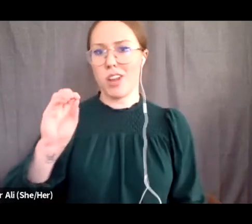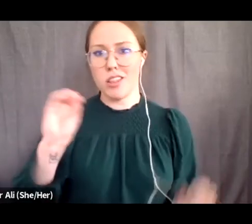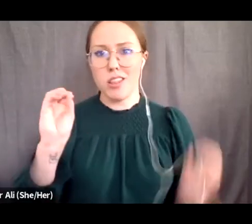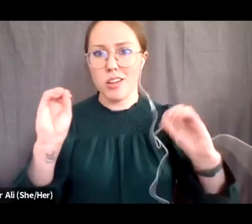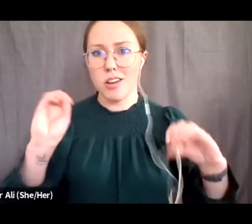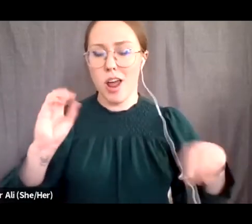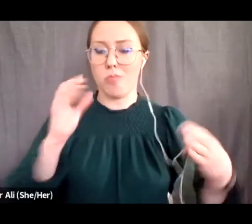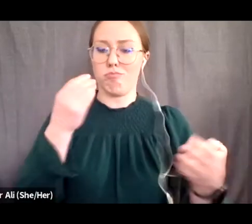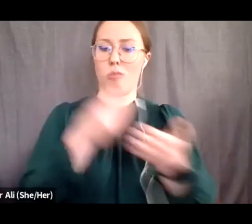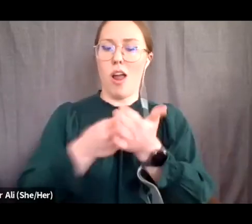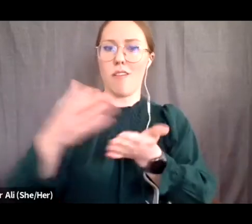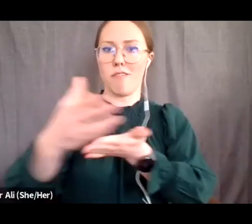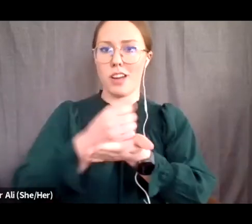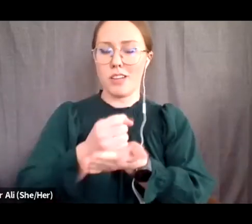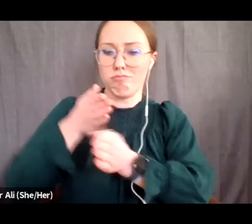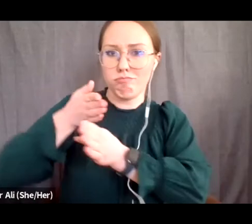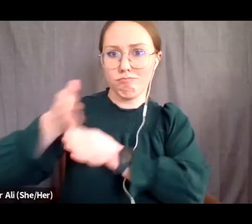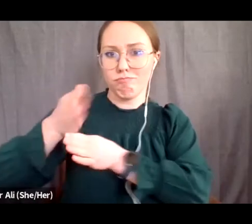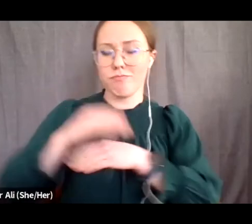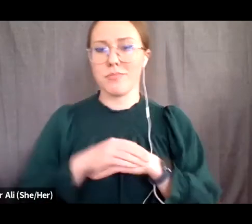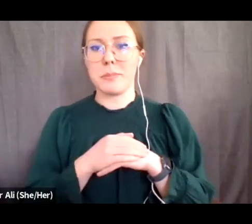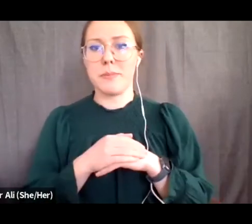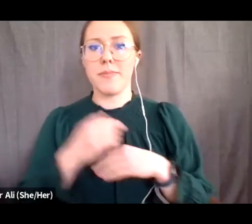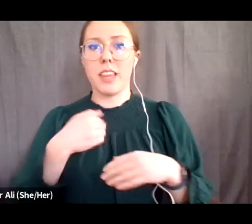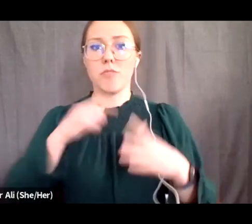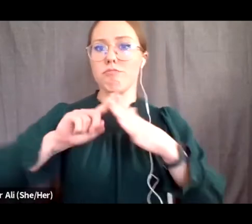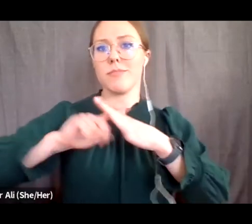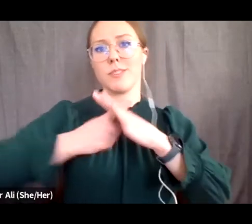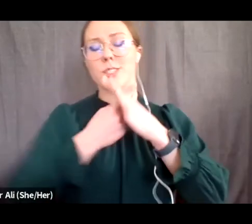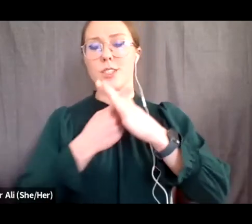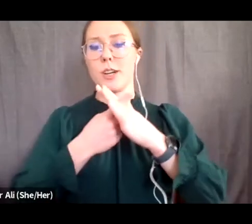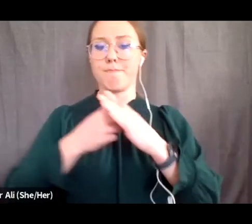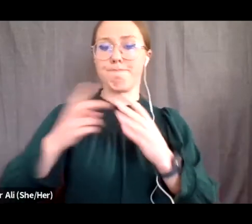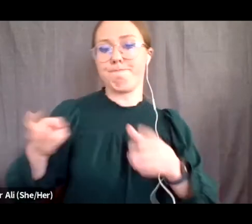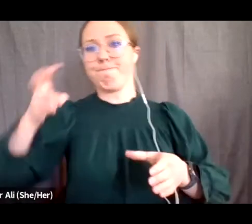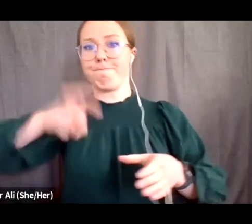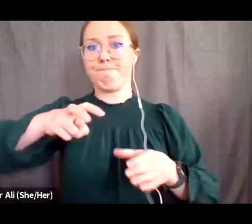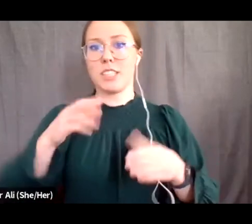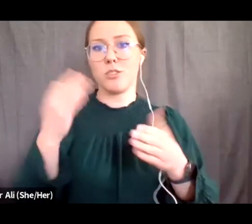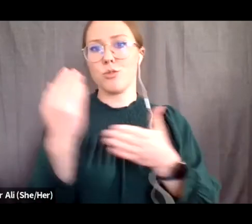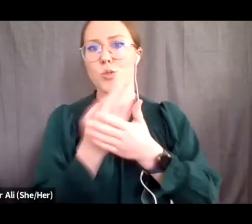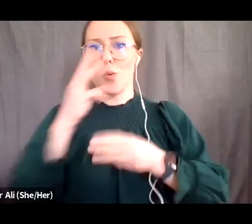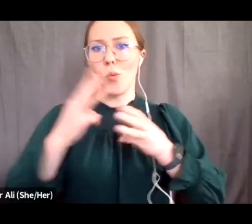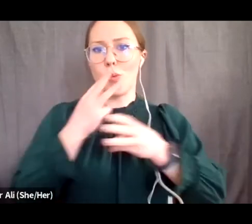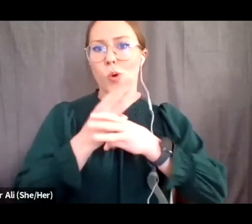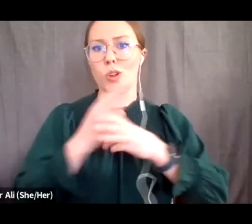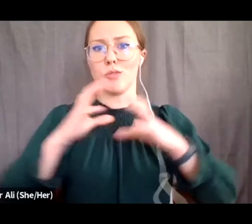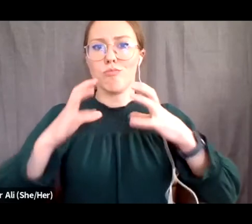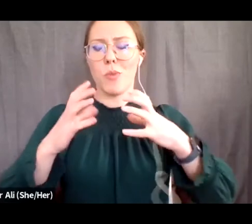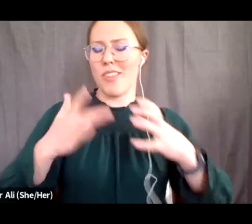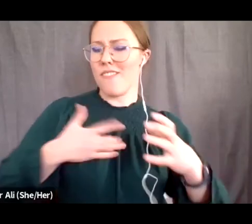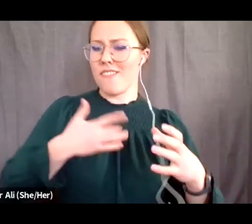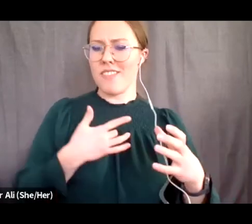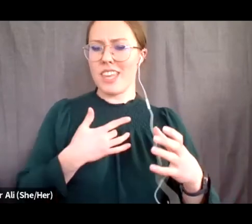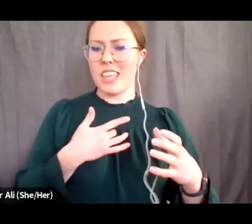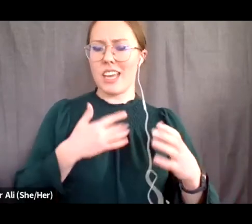precipice to move into this new world with an extremely heightened sense of injustice and inequity,